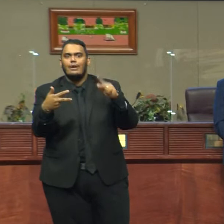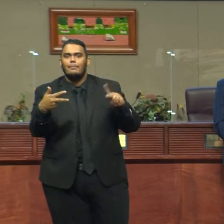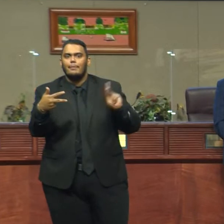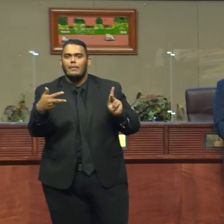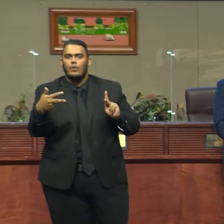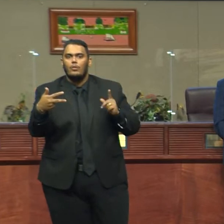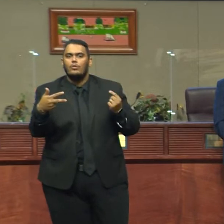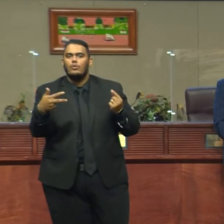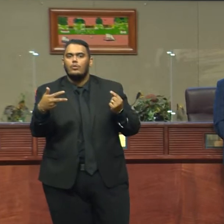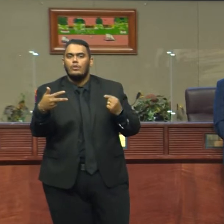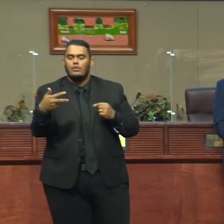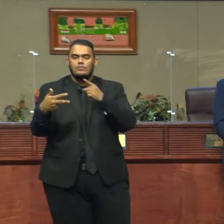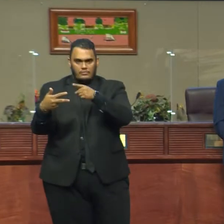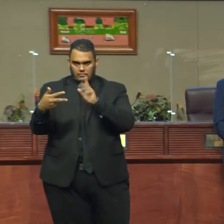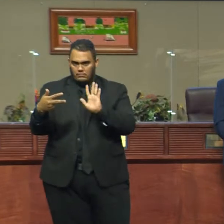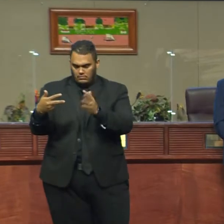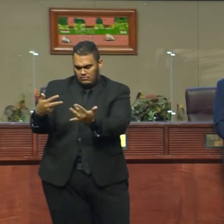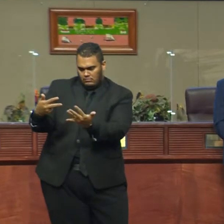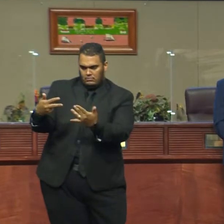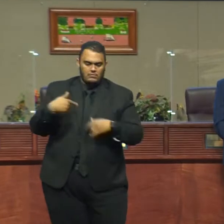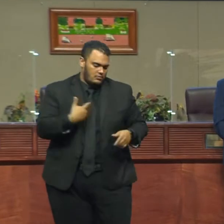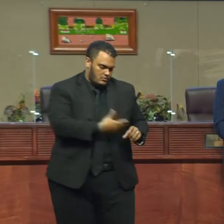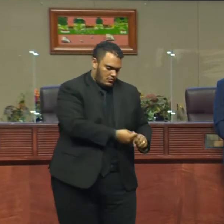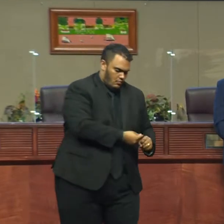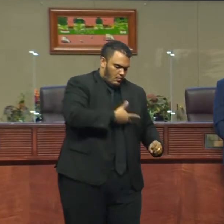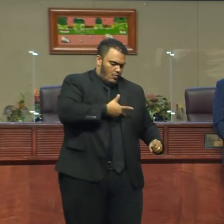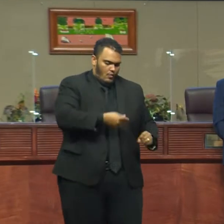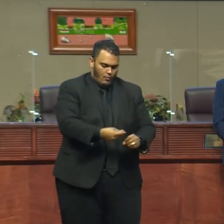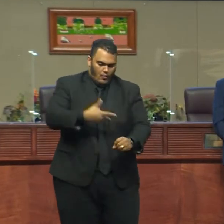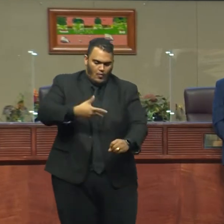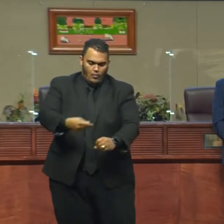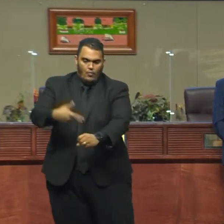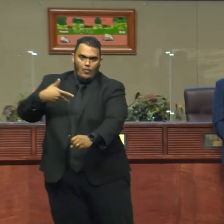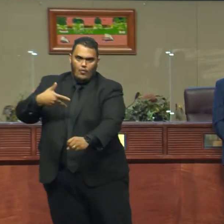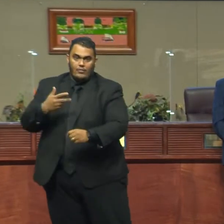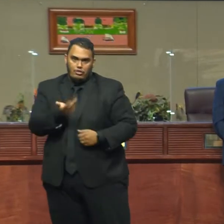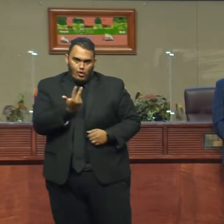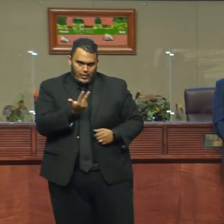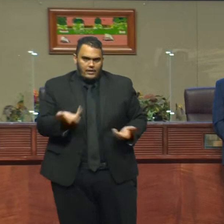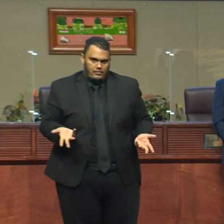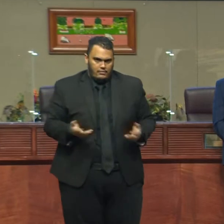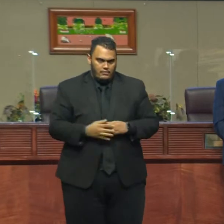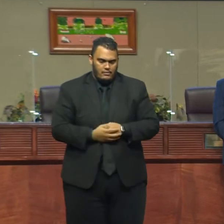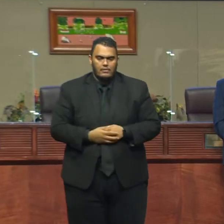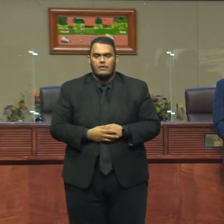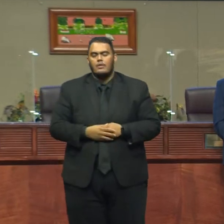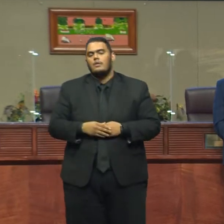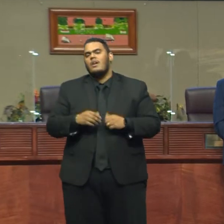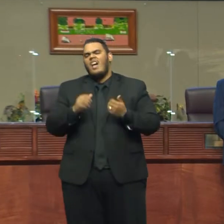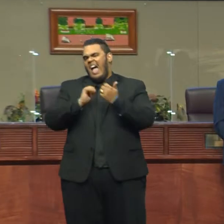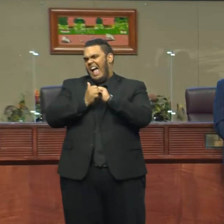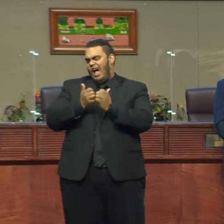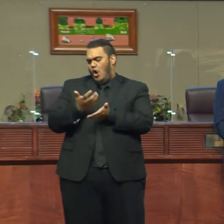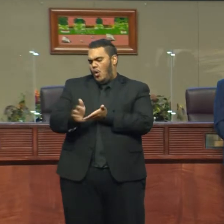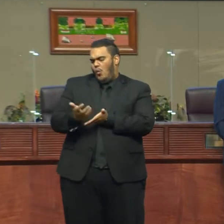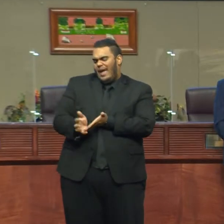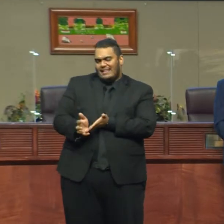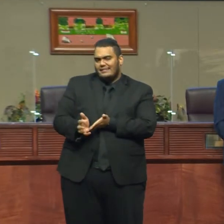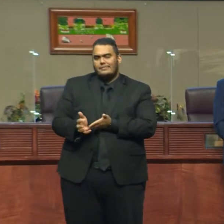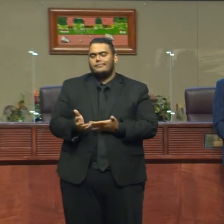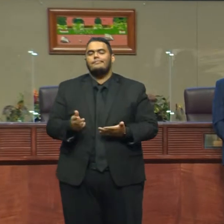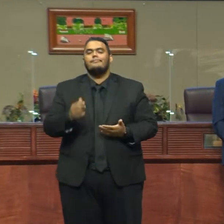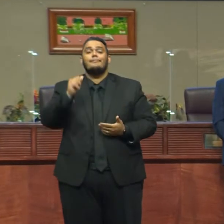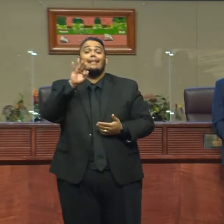minimum. Now, when waste can happen now is sometimes accidentally when you are taking the air out of the